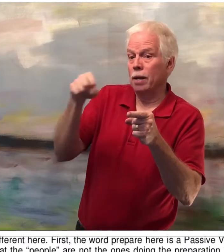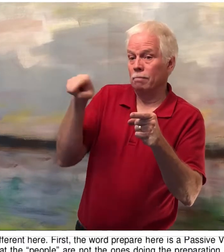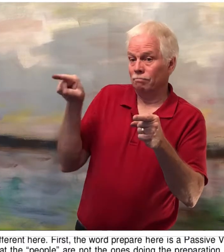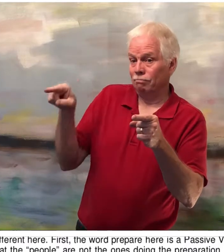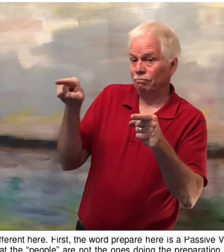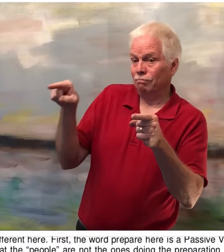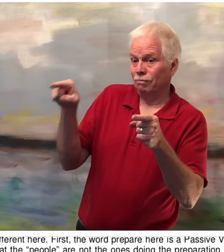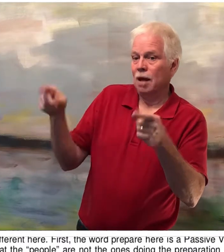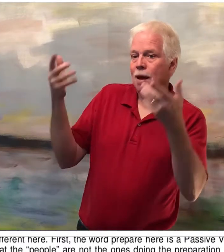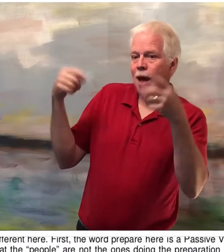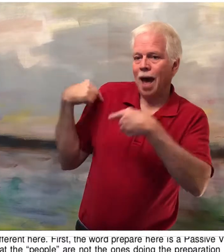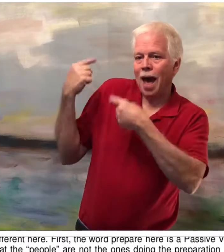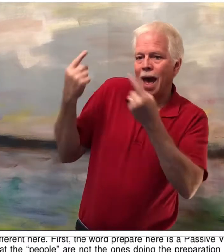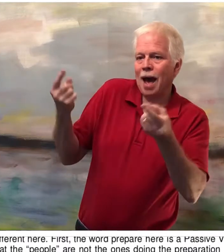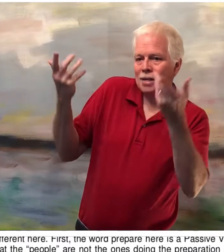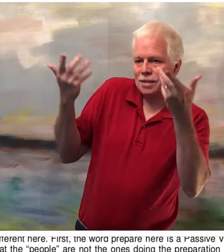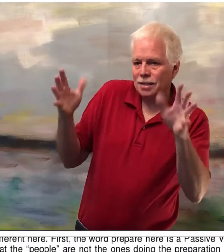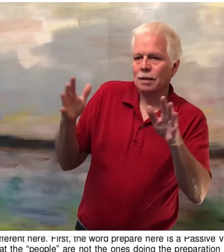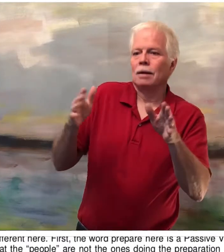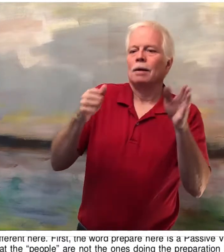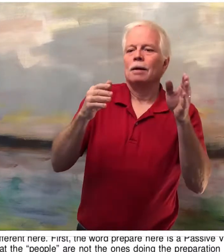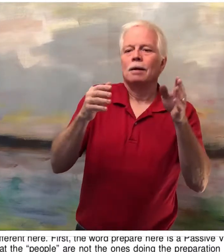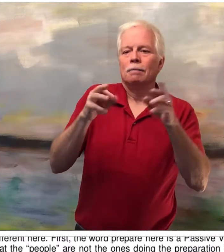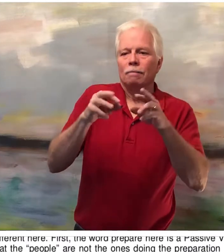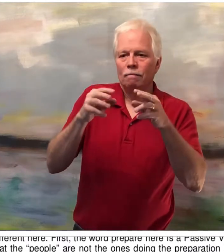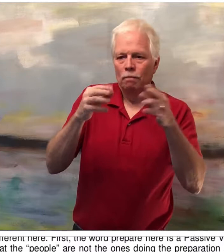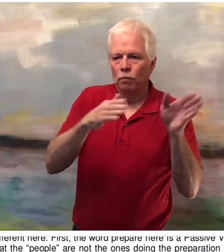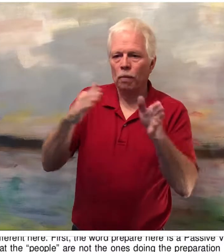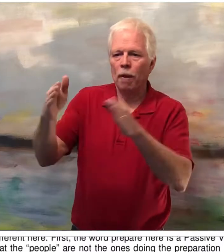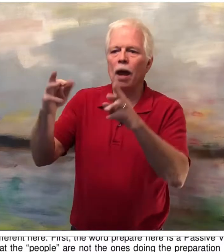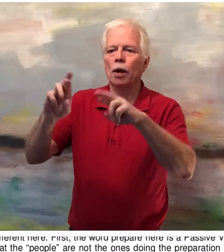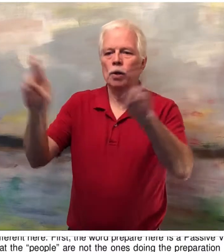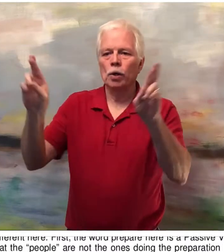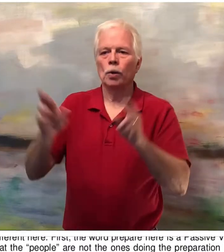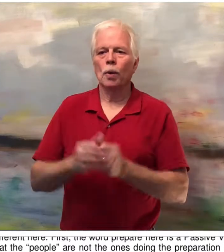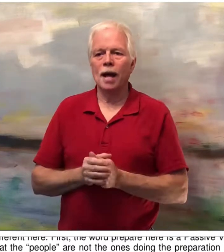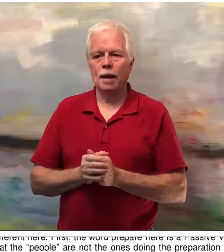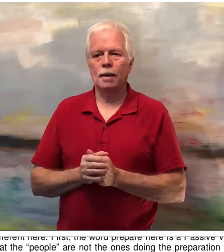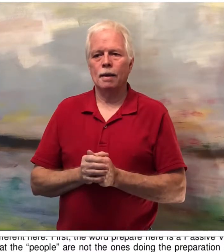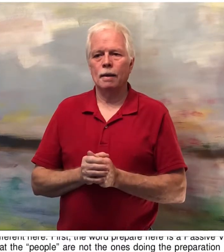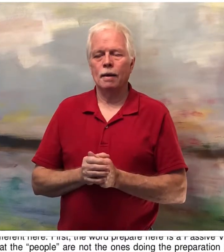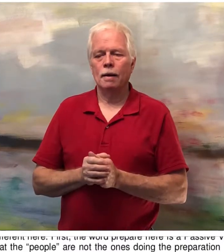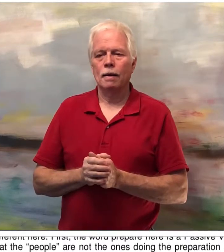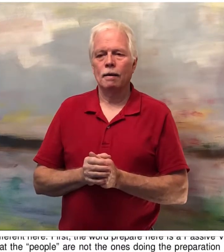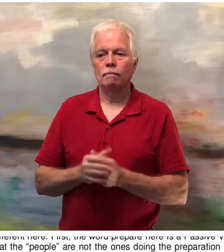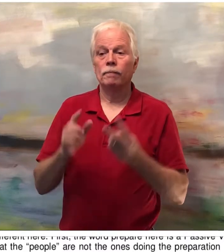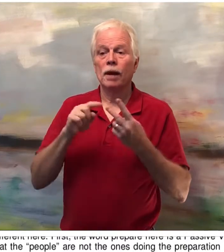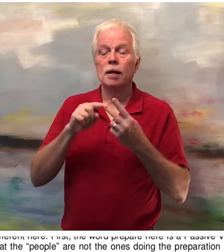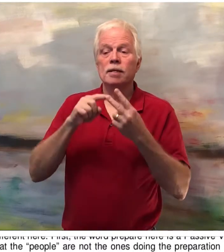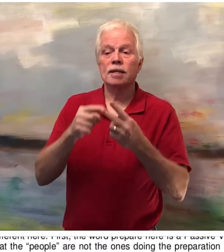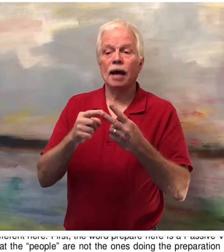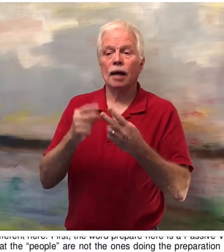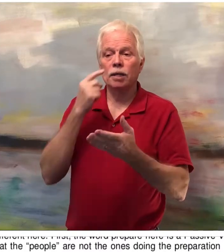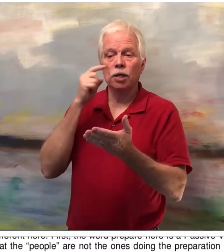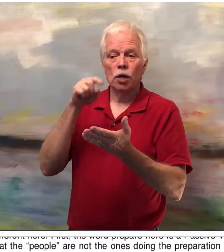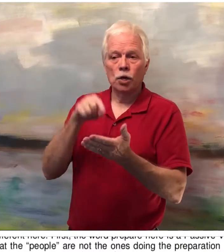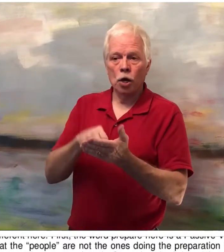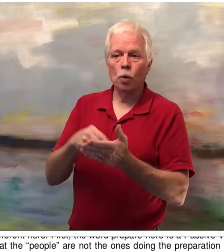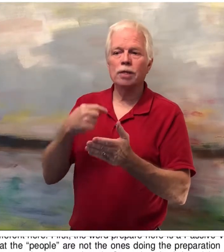has prepared, but a Second, notice